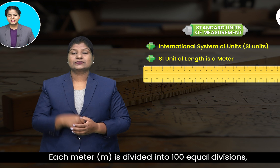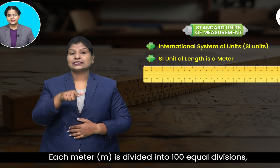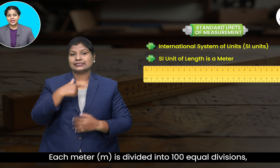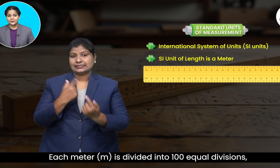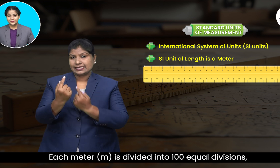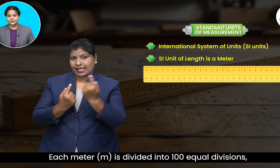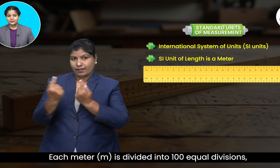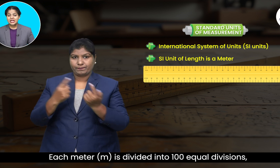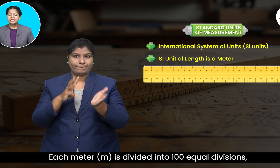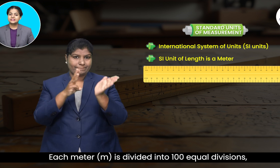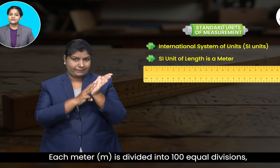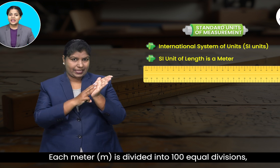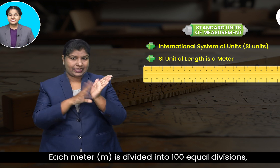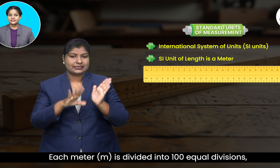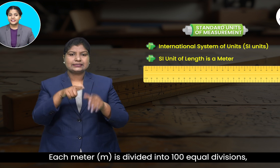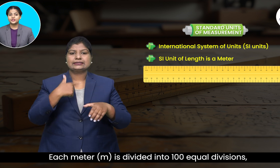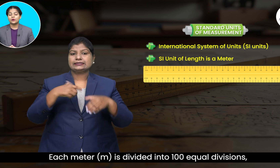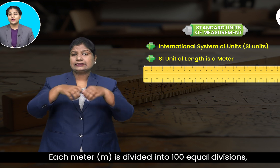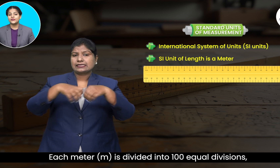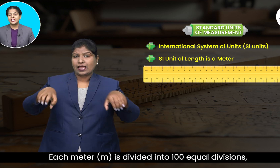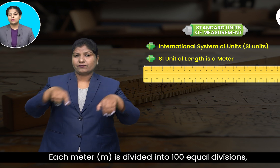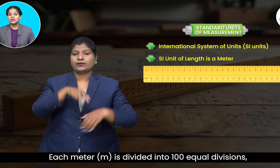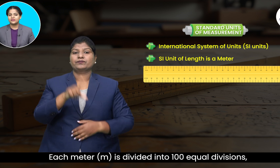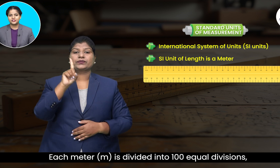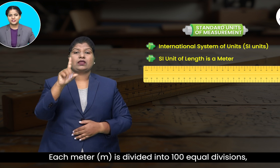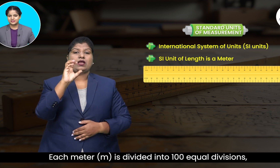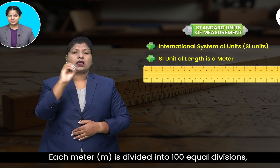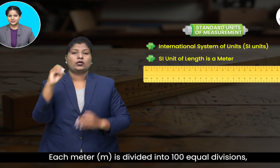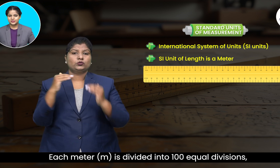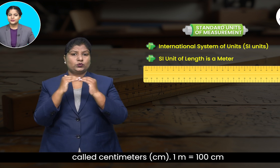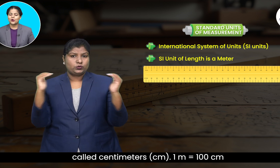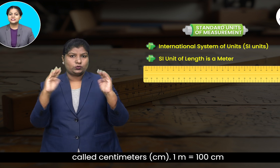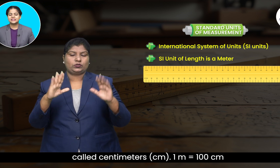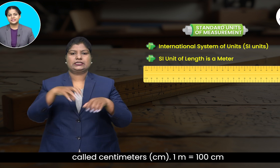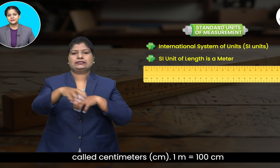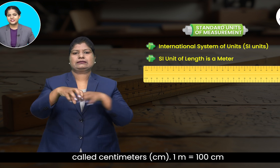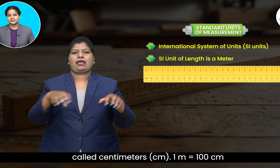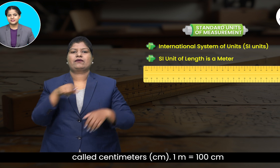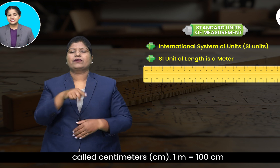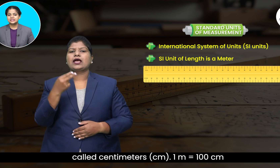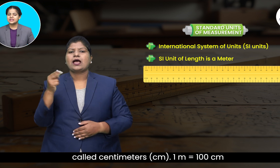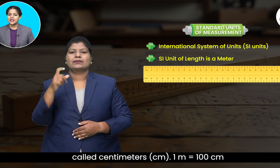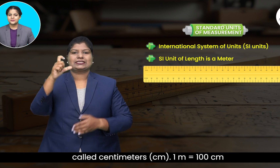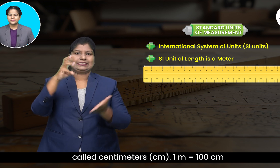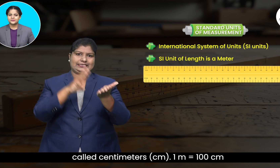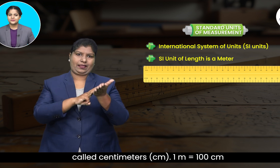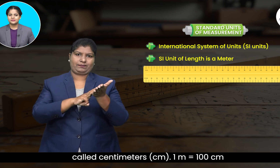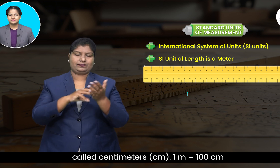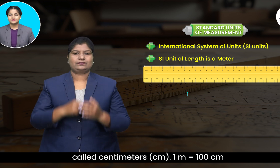Each meter M is divided into 100 equal divisions called centimeters,